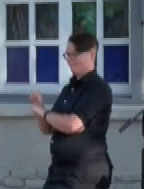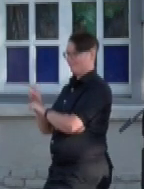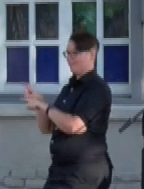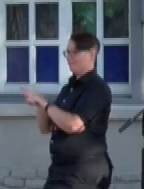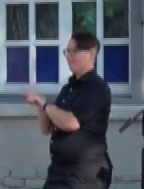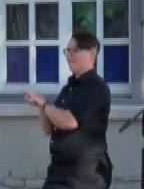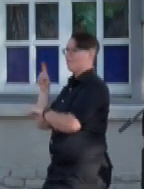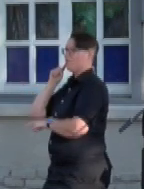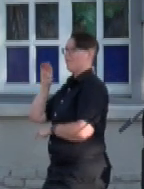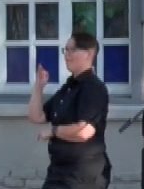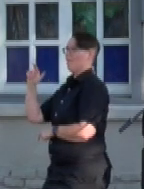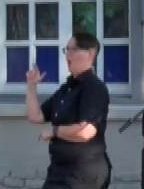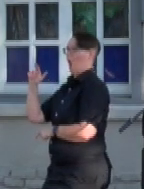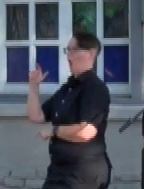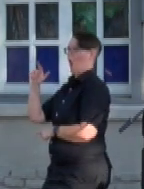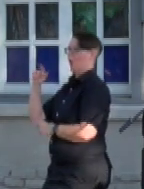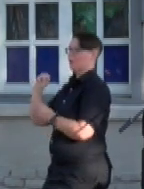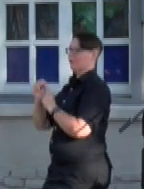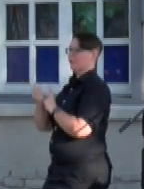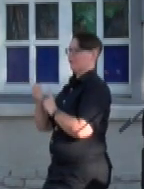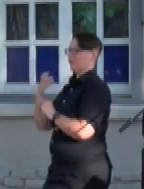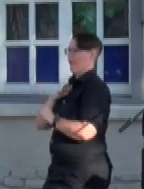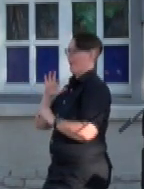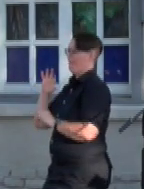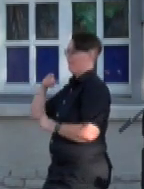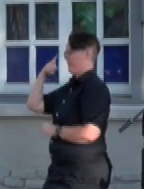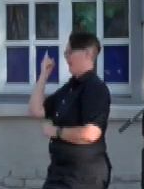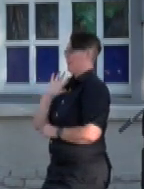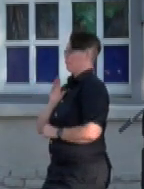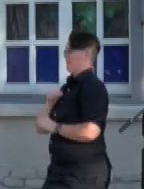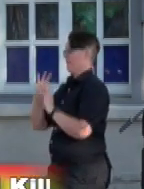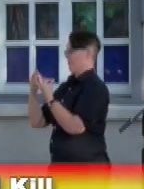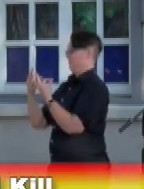scene and in my Black trans family.